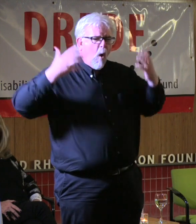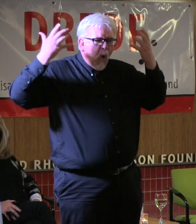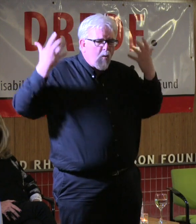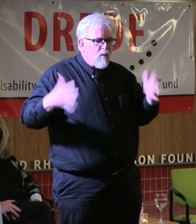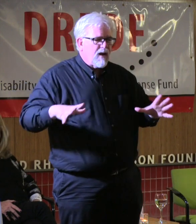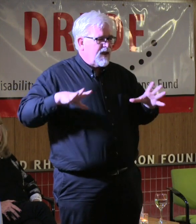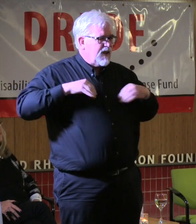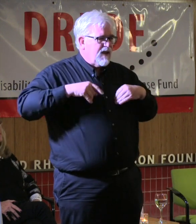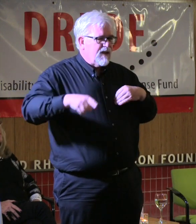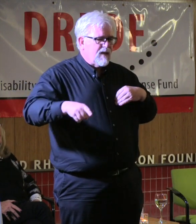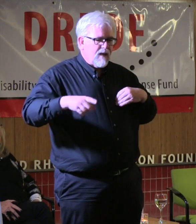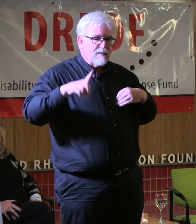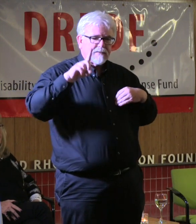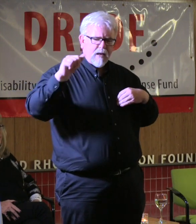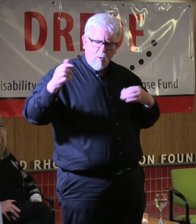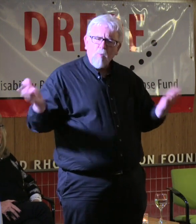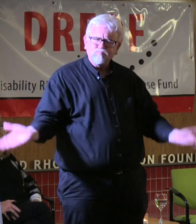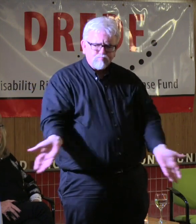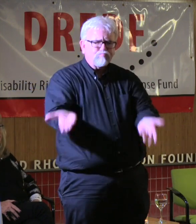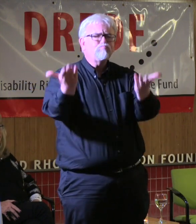fight.